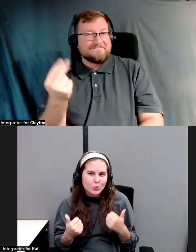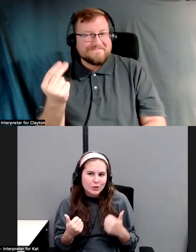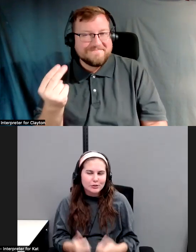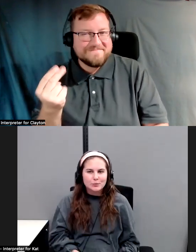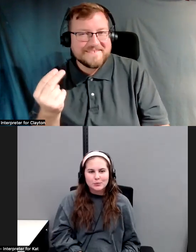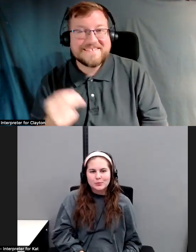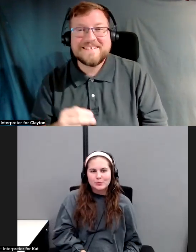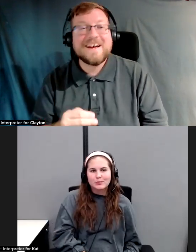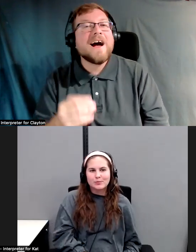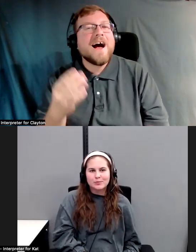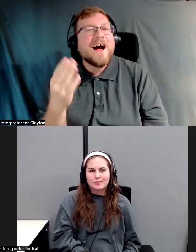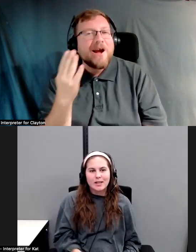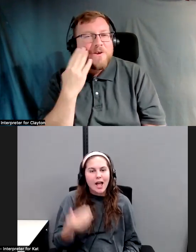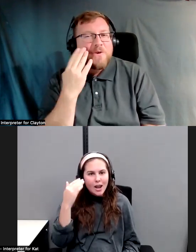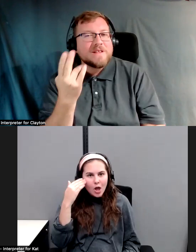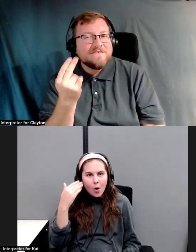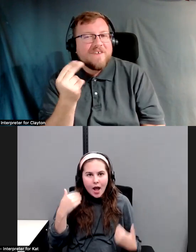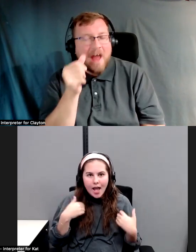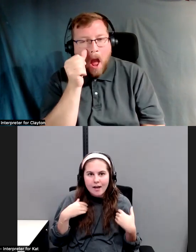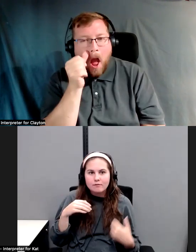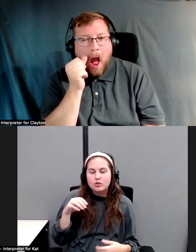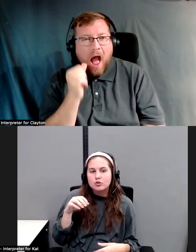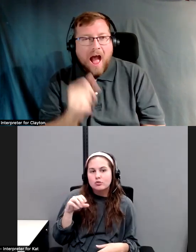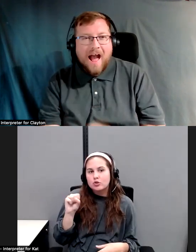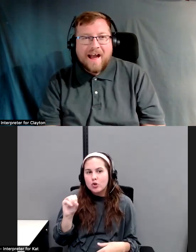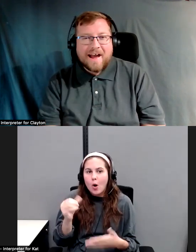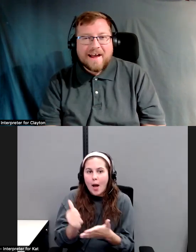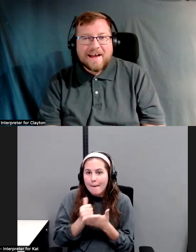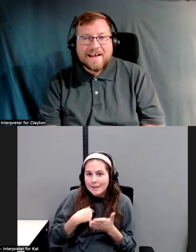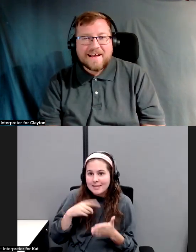You Because know, I it's know I funny. have So Help Me Todd, so that's on my list.